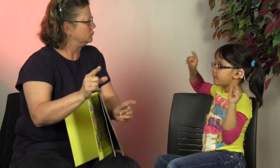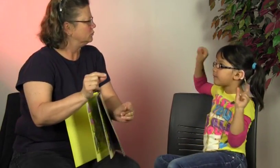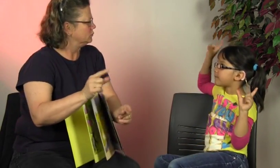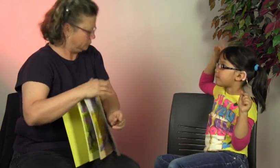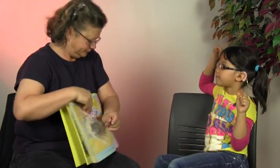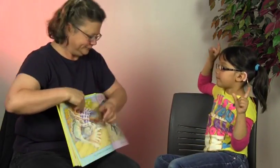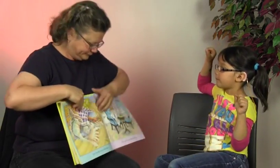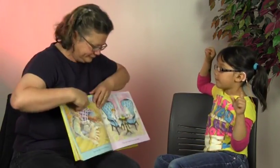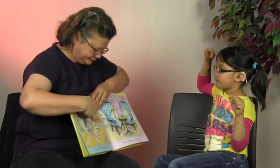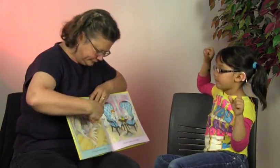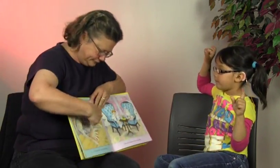It's a crab.